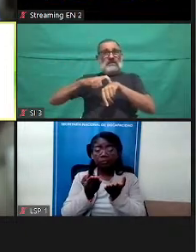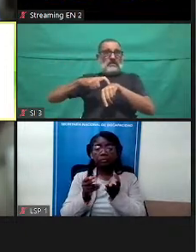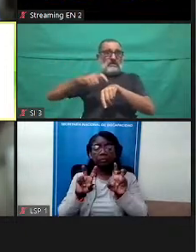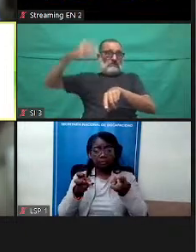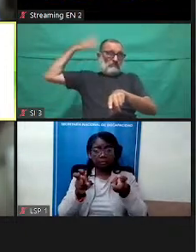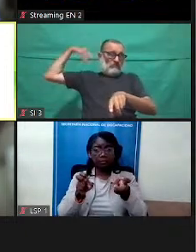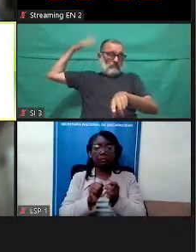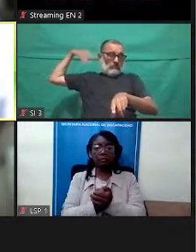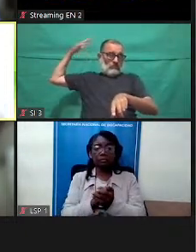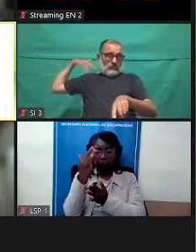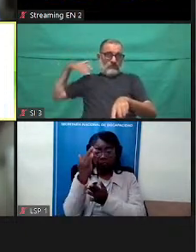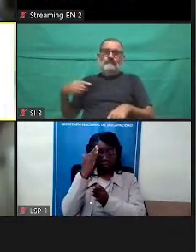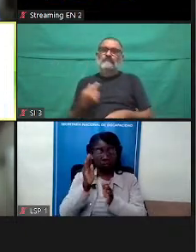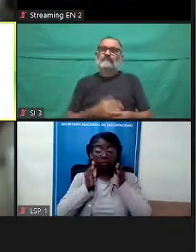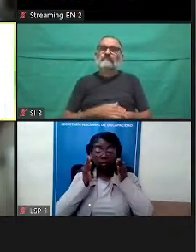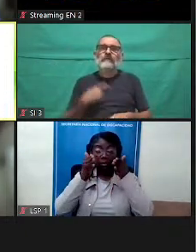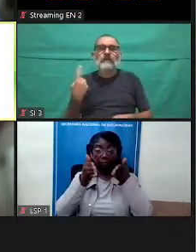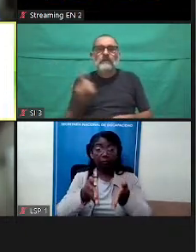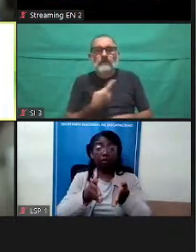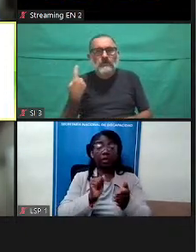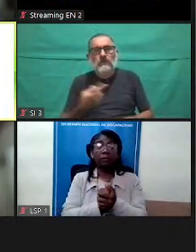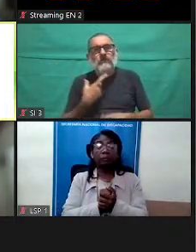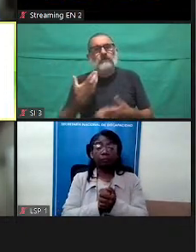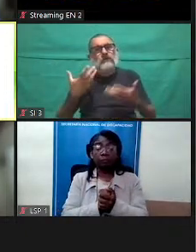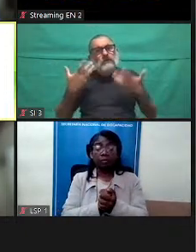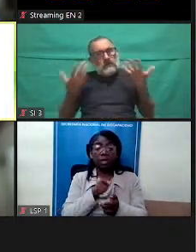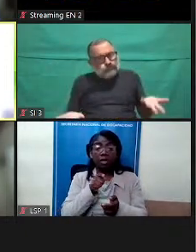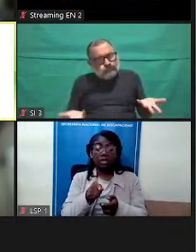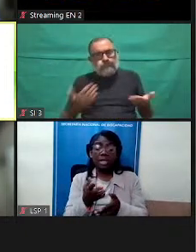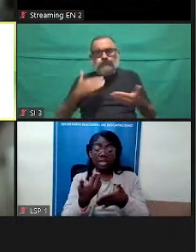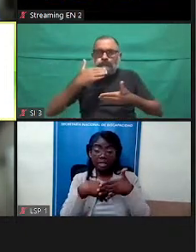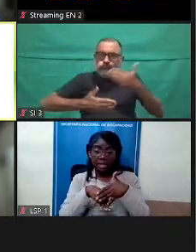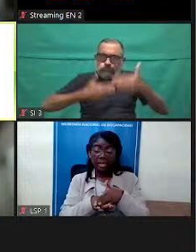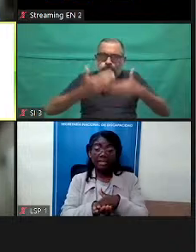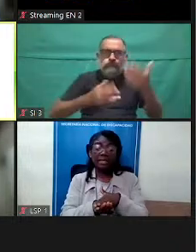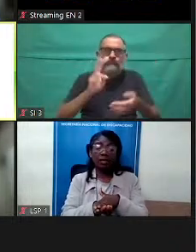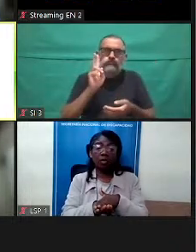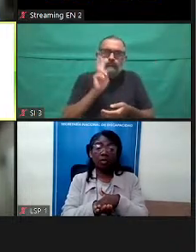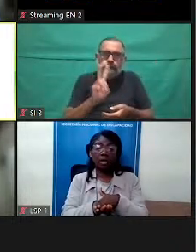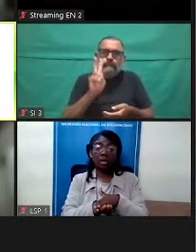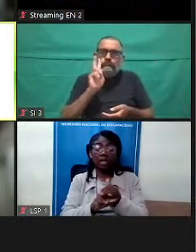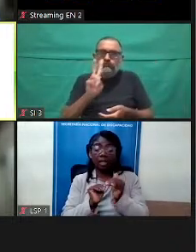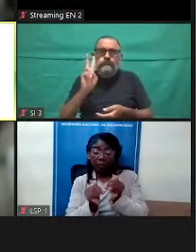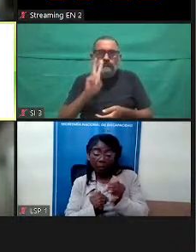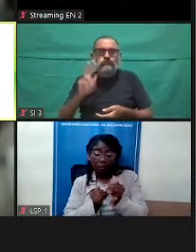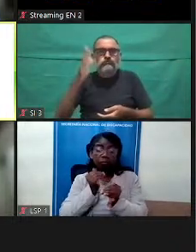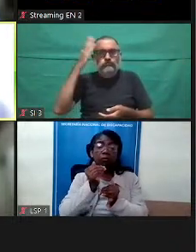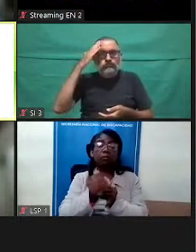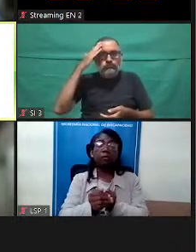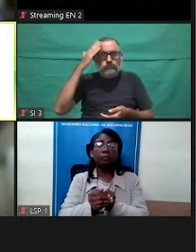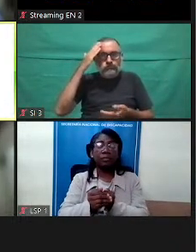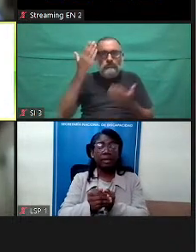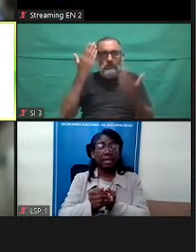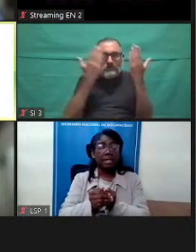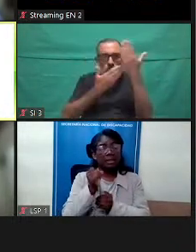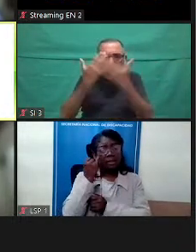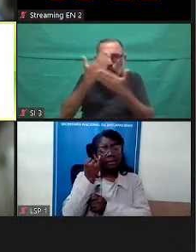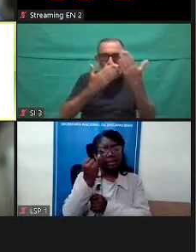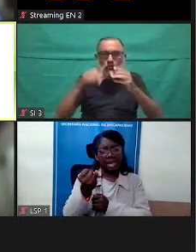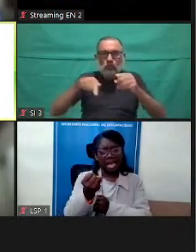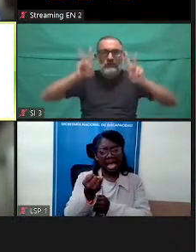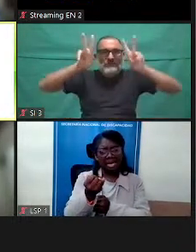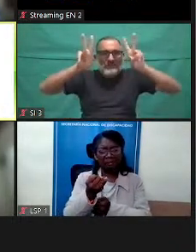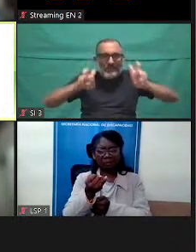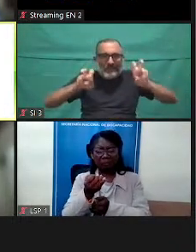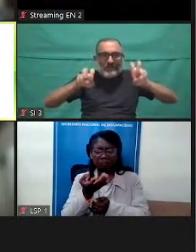studied this matter know that this is an approach that is in the integration approach and we need to overcome